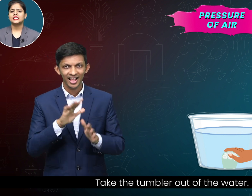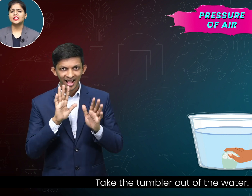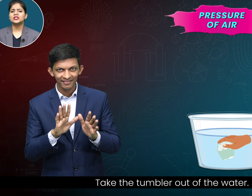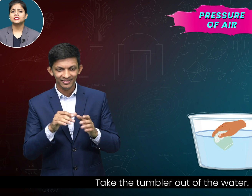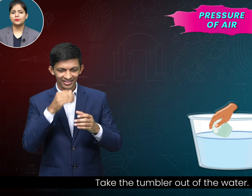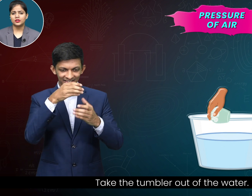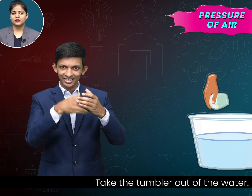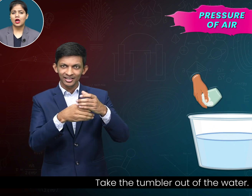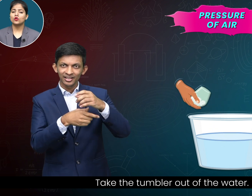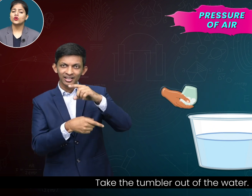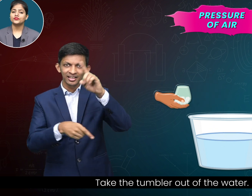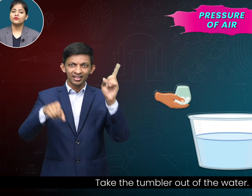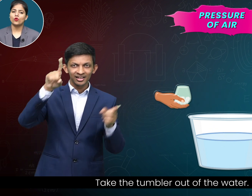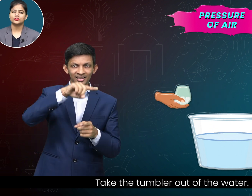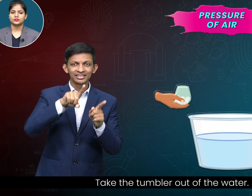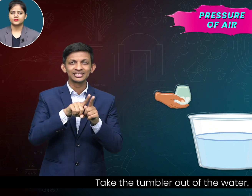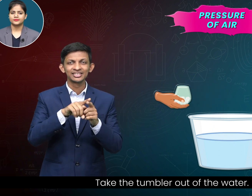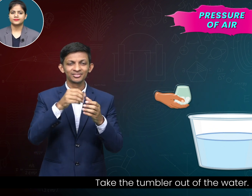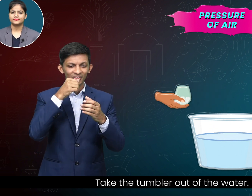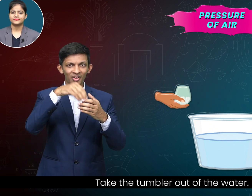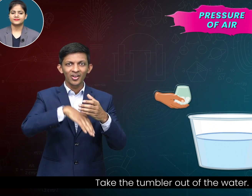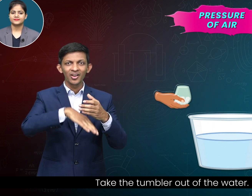Take the tumbler out of the water.